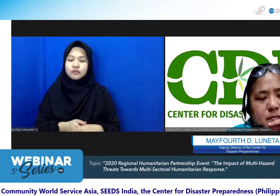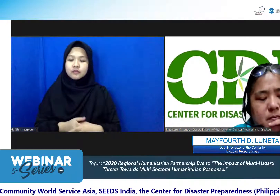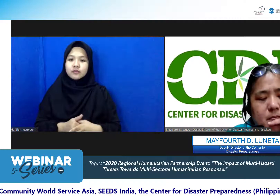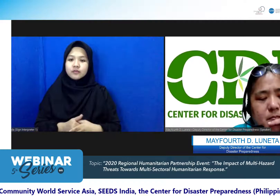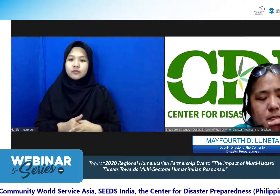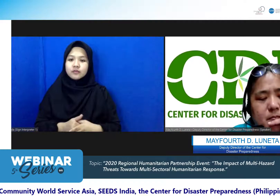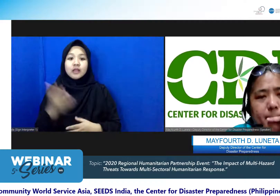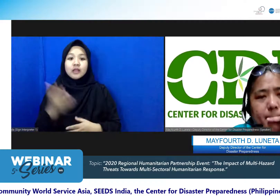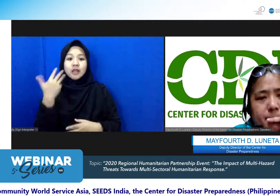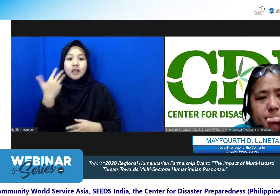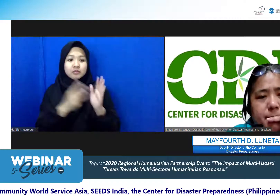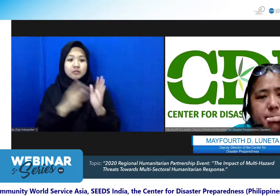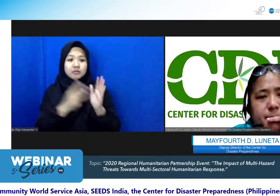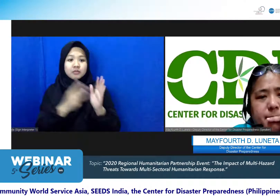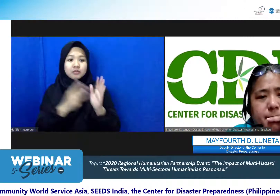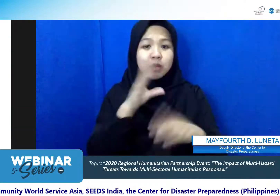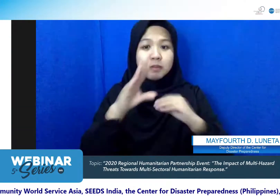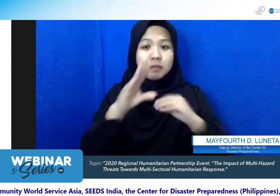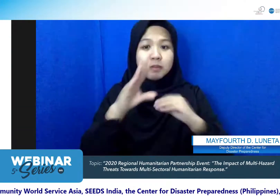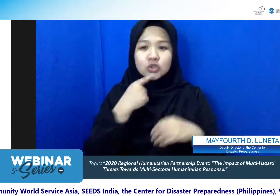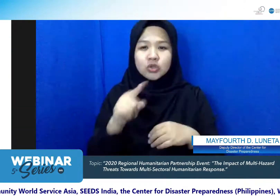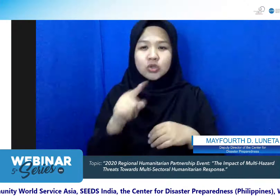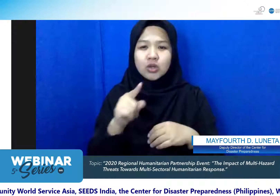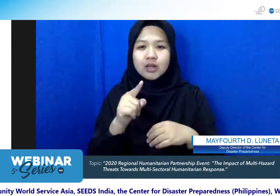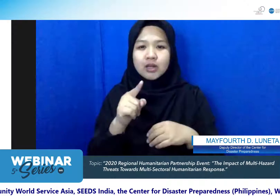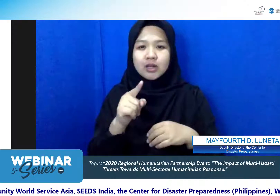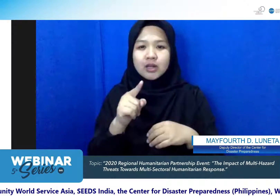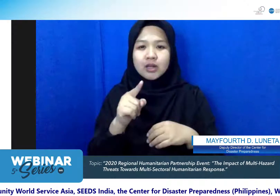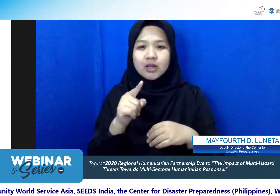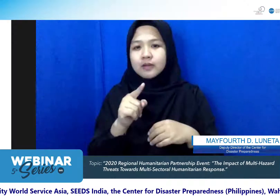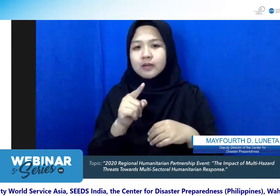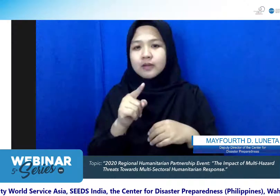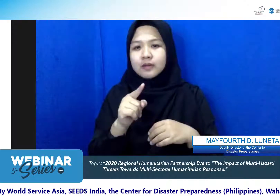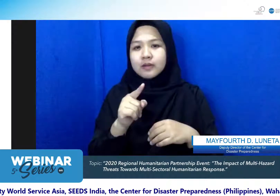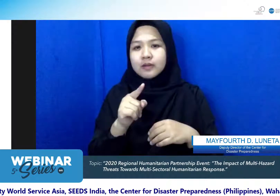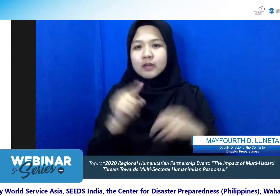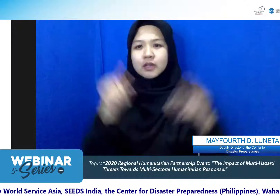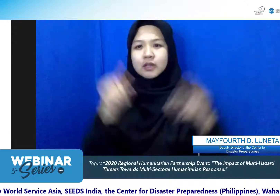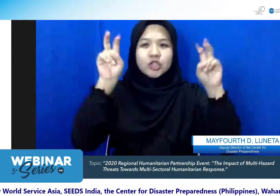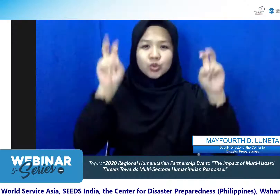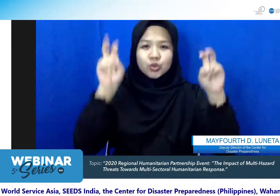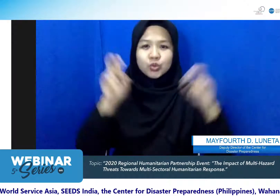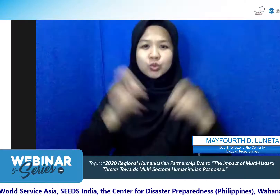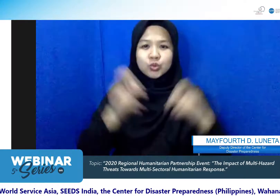covered the kind of almost all the issues. I think